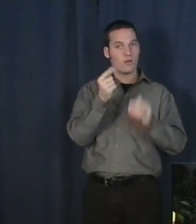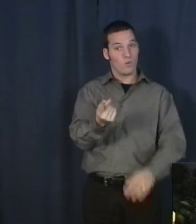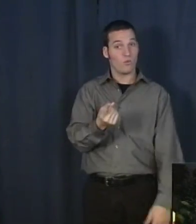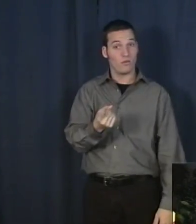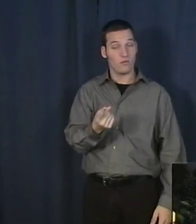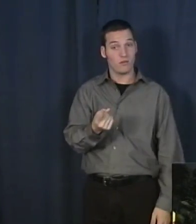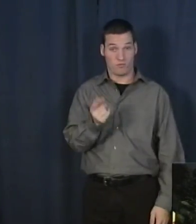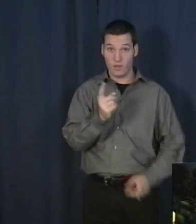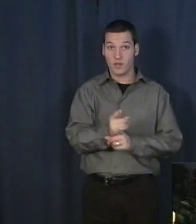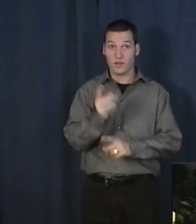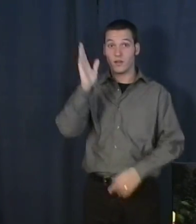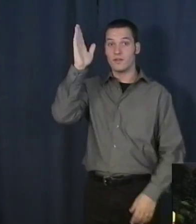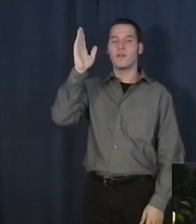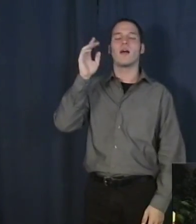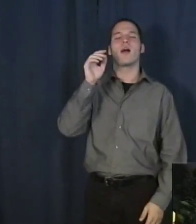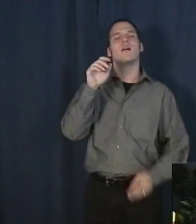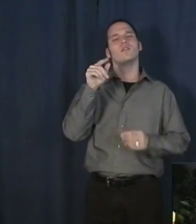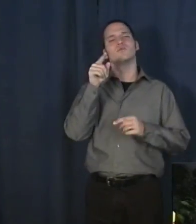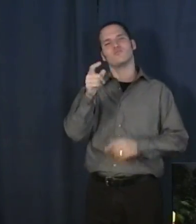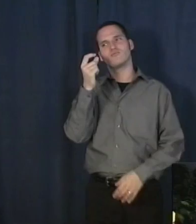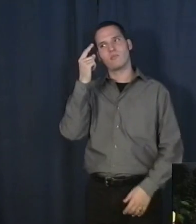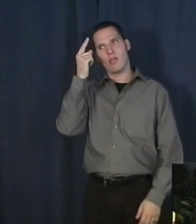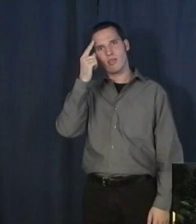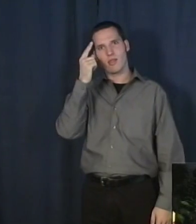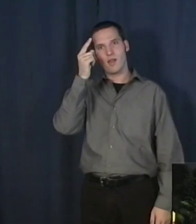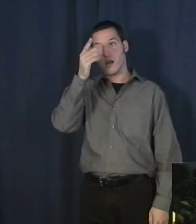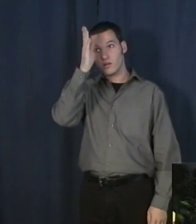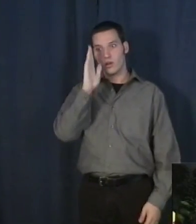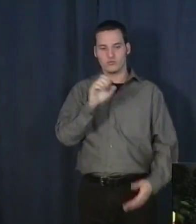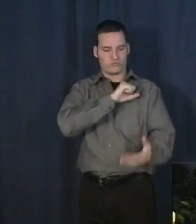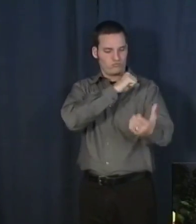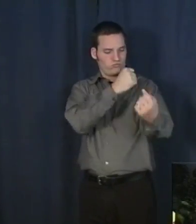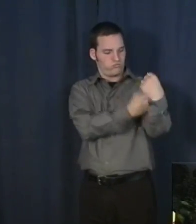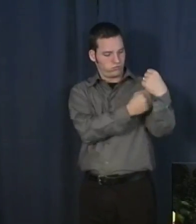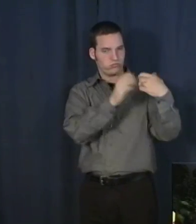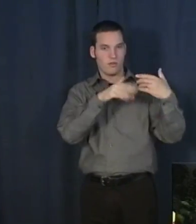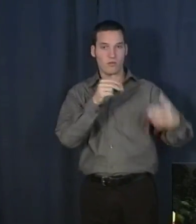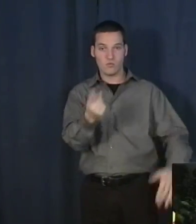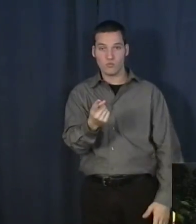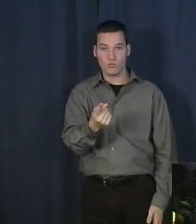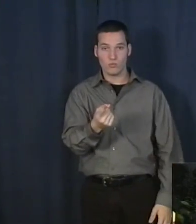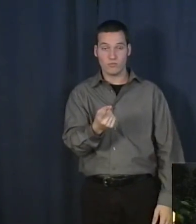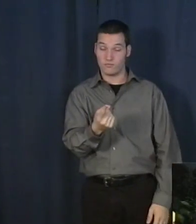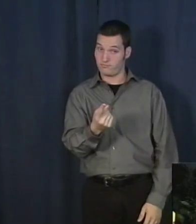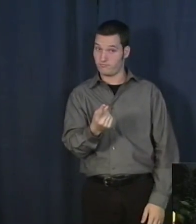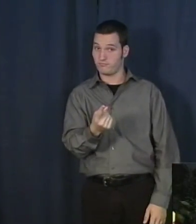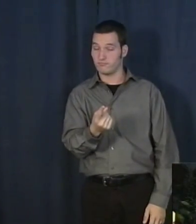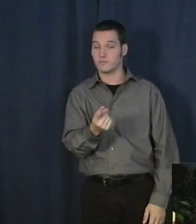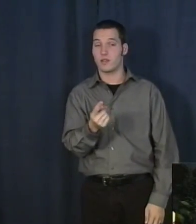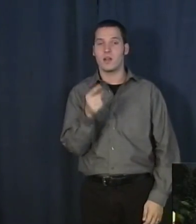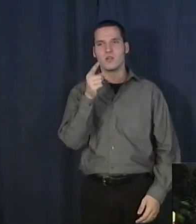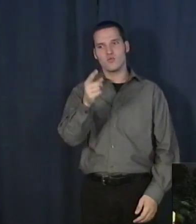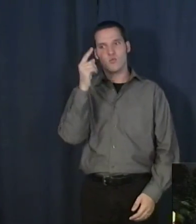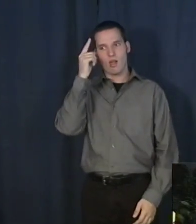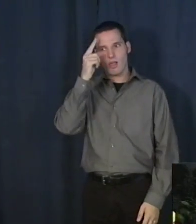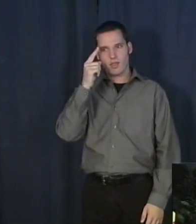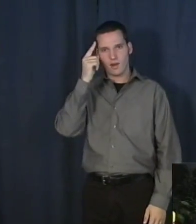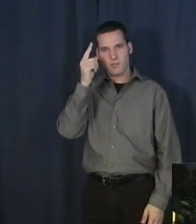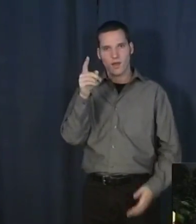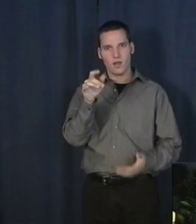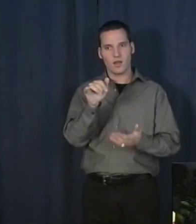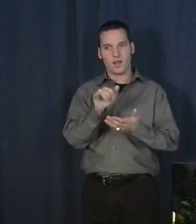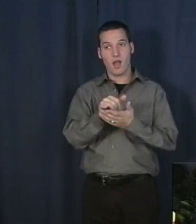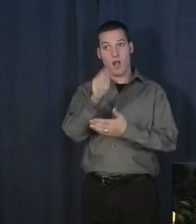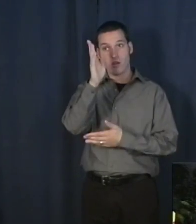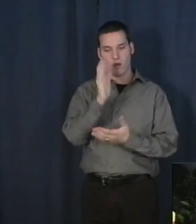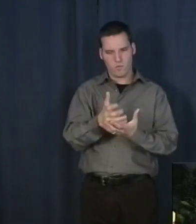are? Mm-hmm. Did it ever occur to you that God is stronger than you are? Mm-hmm. Did it ever